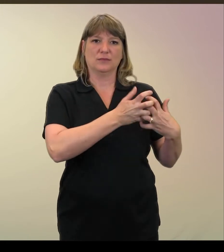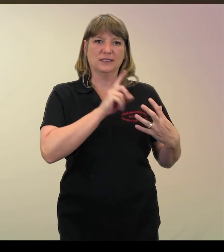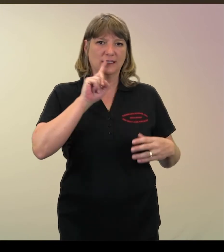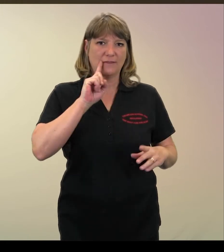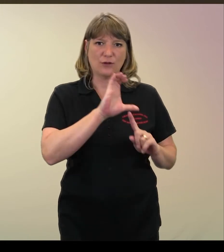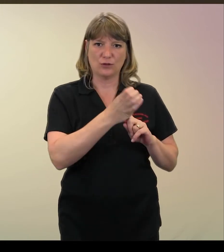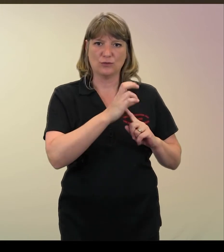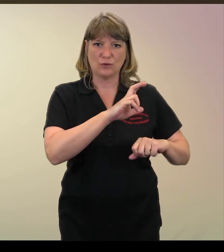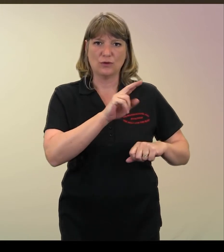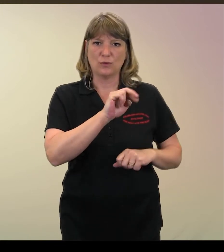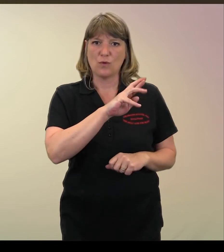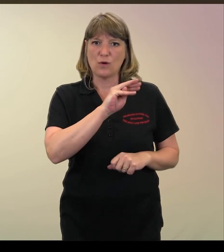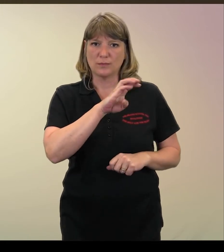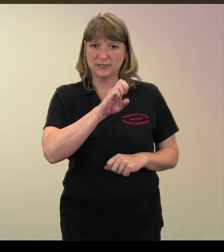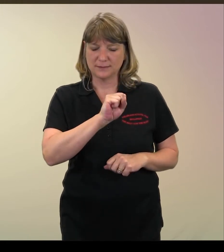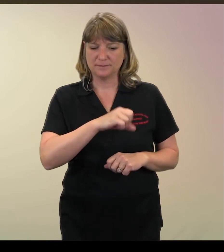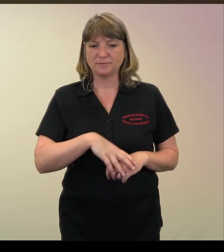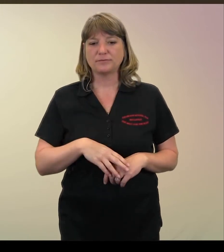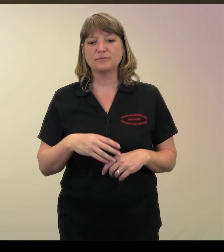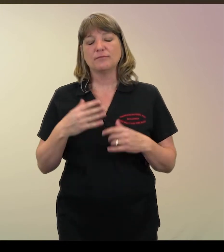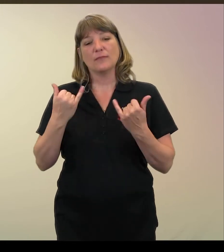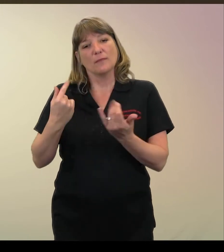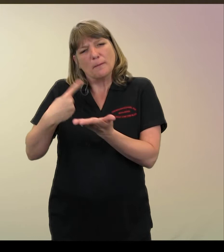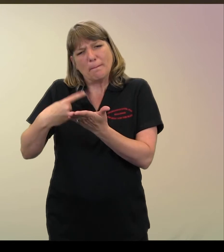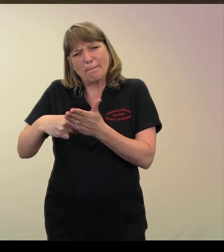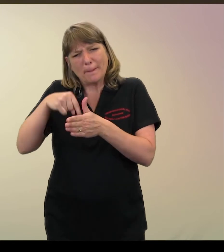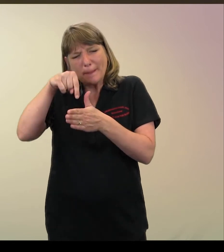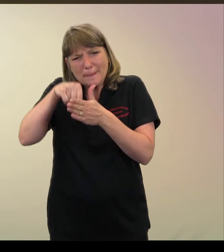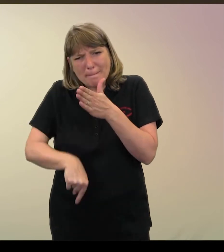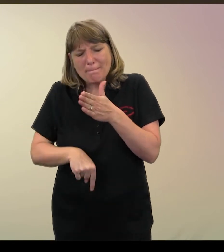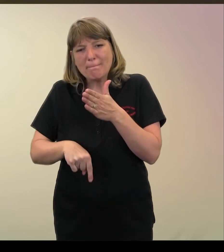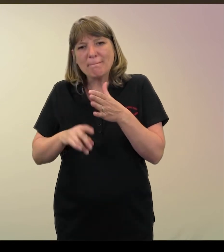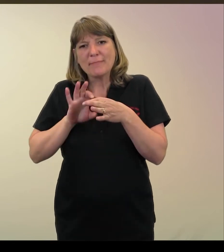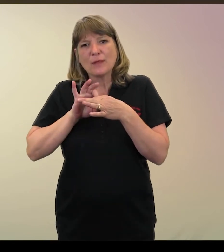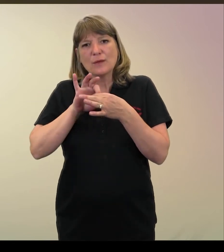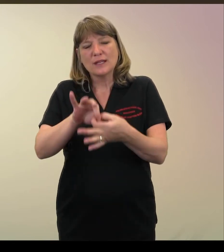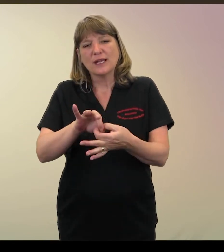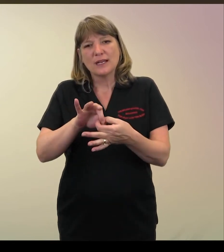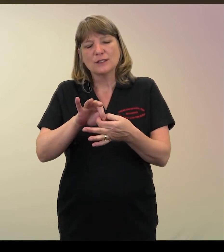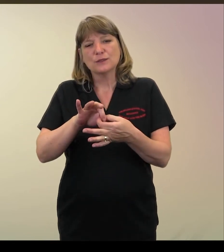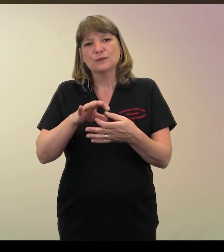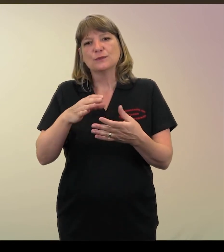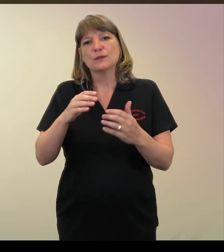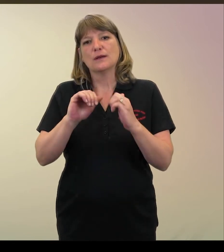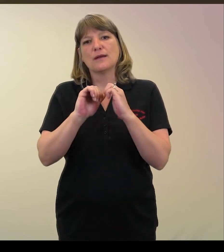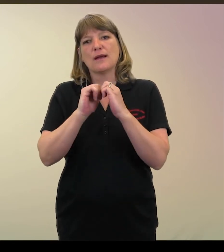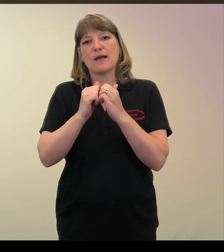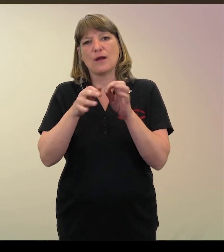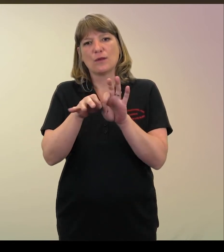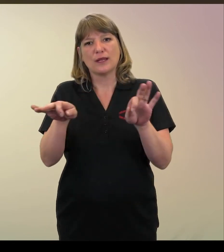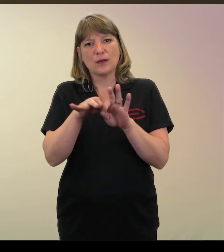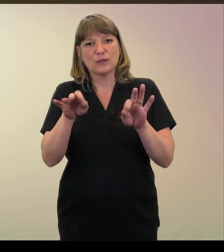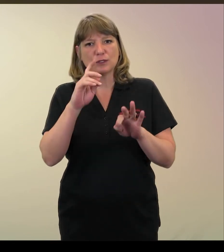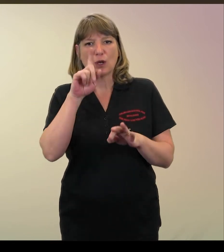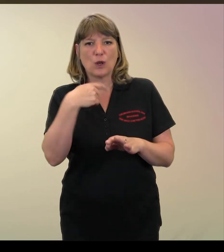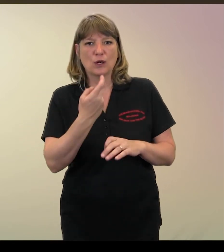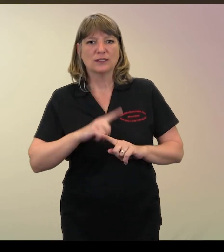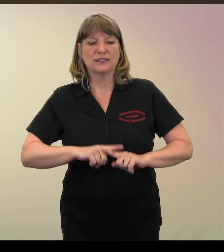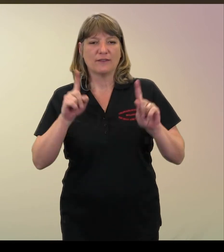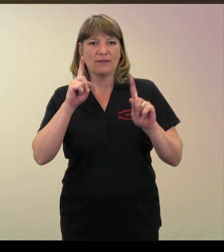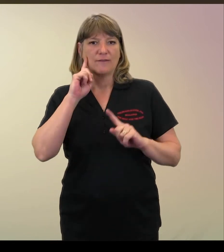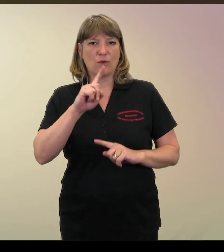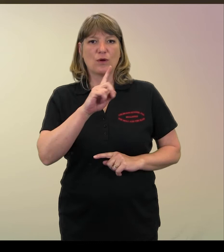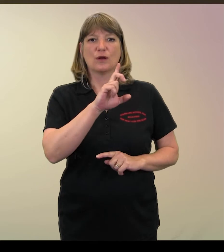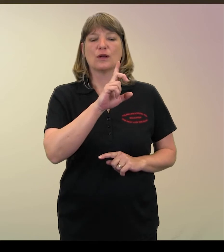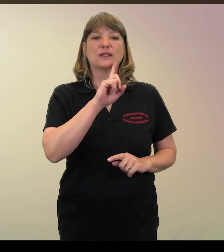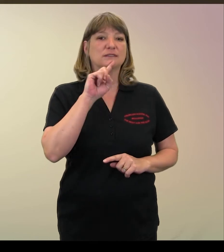deaf cultural norms for that. I'm going to talk quite a bit about this aspect of how language